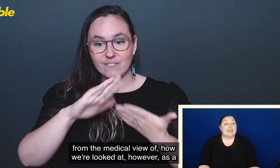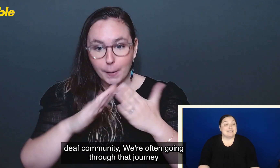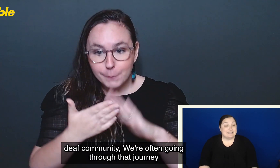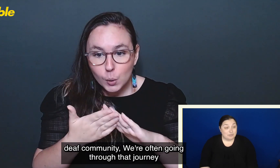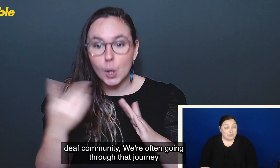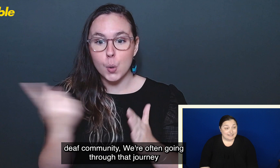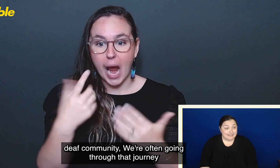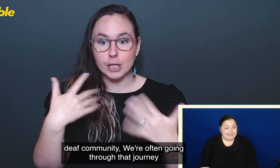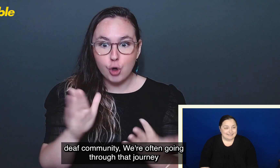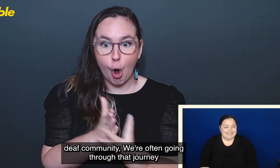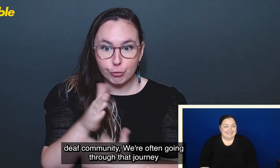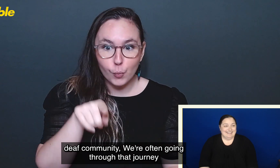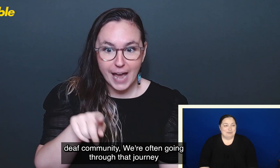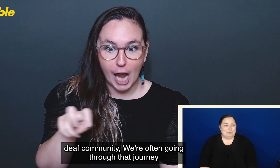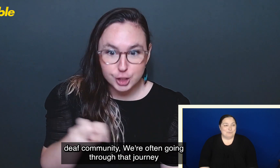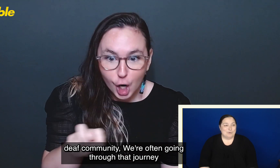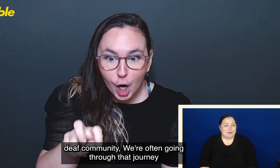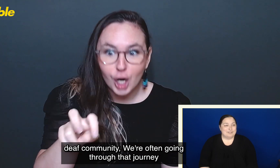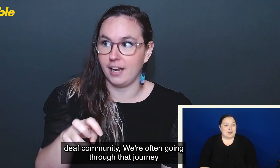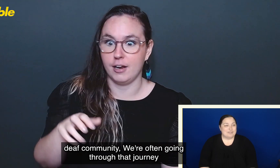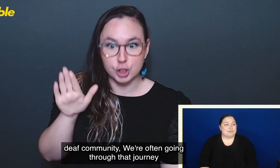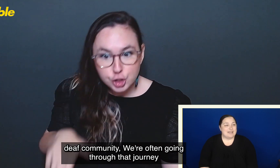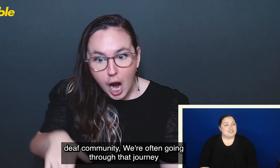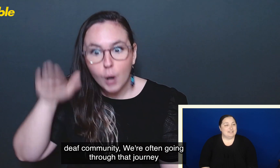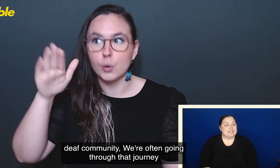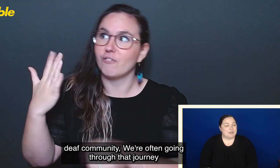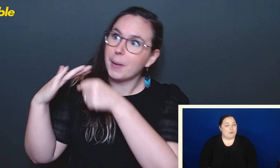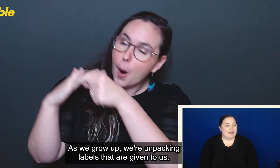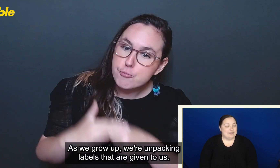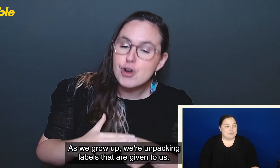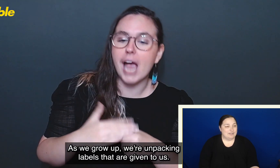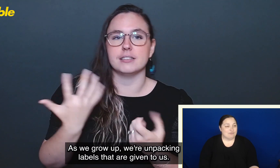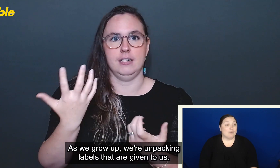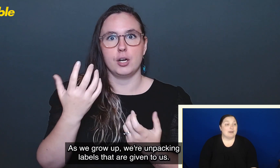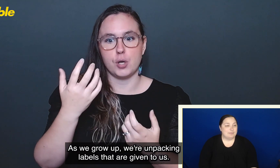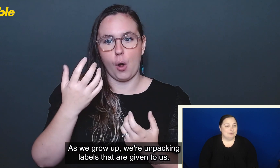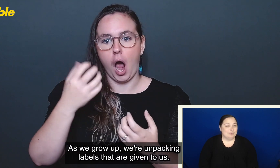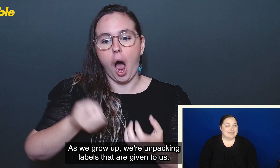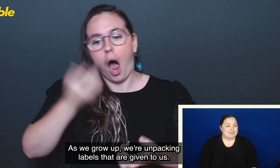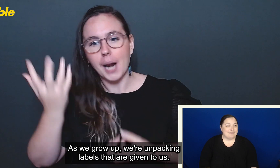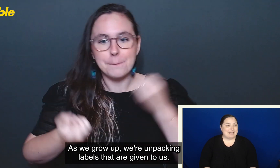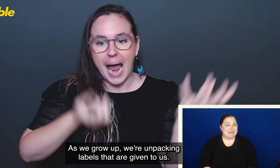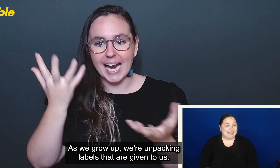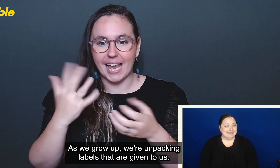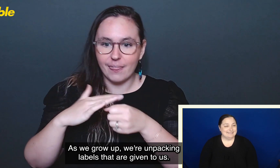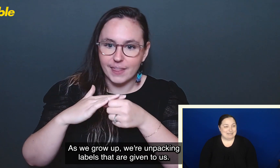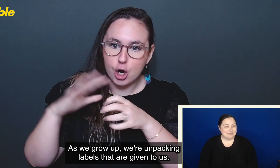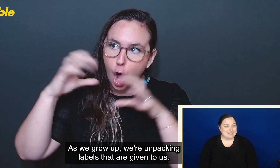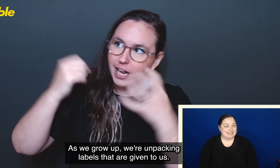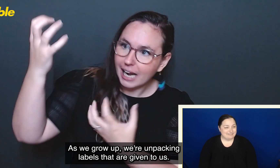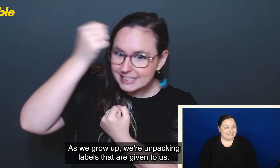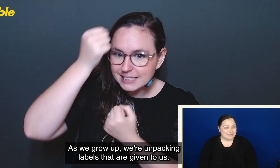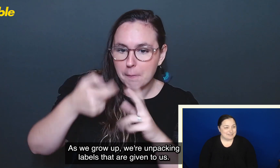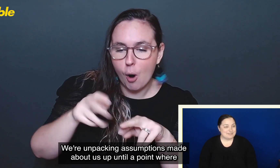However, as a deaf community, we're often going through that journey as we grow up. We're sort of unpacking